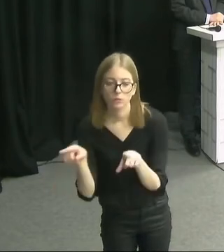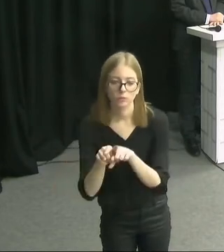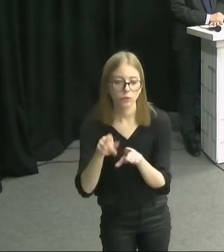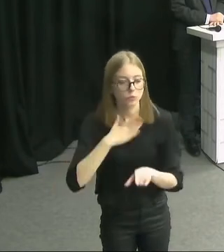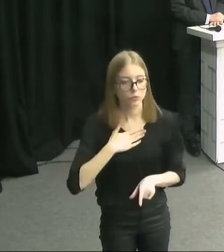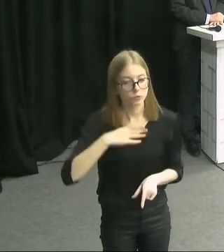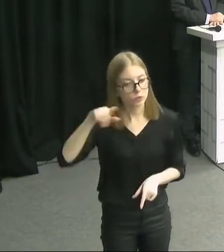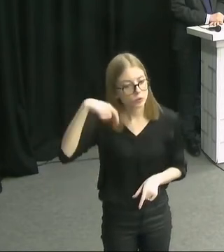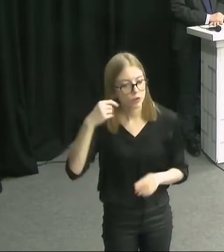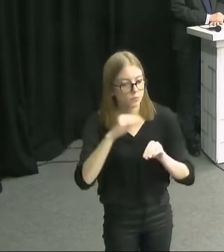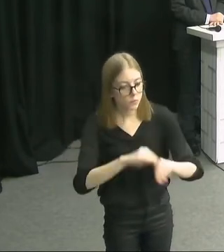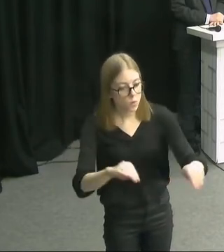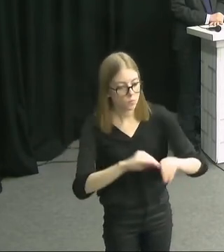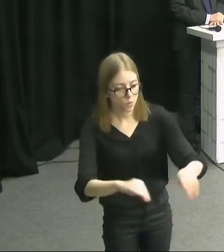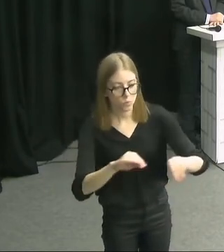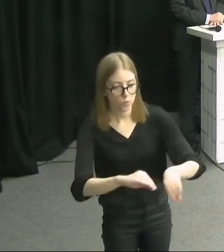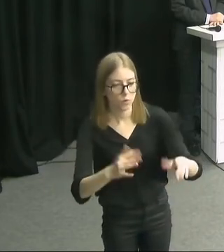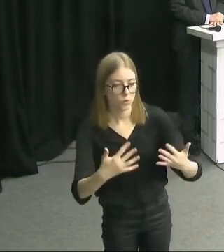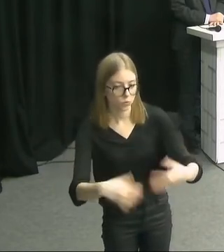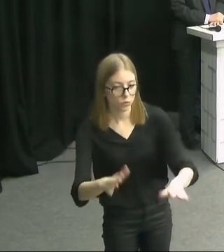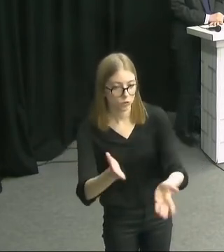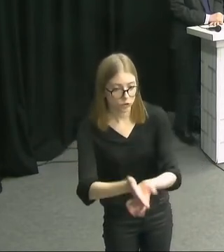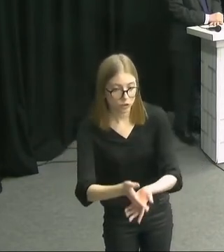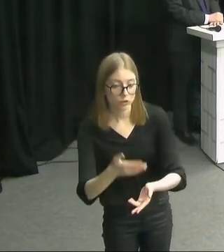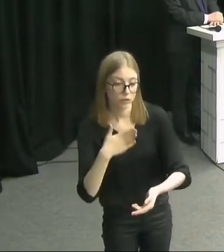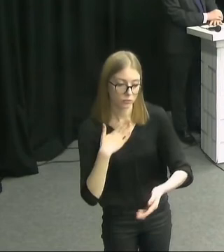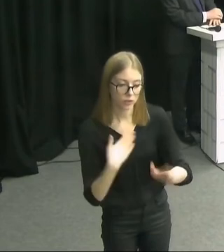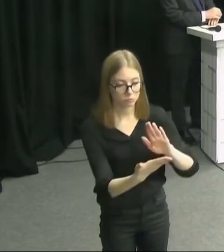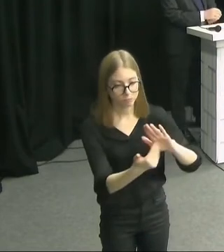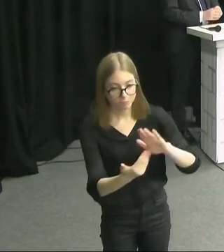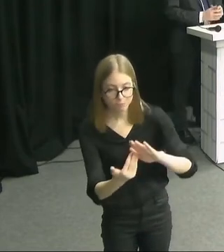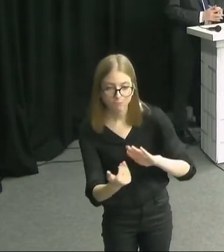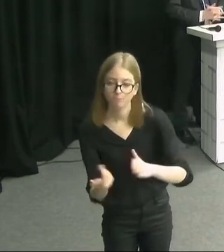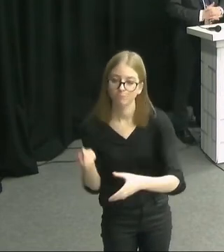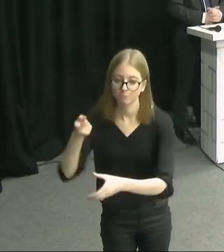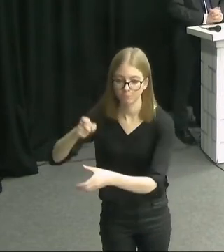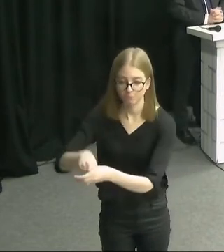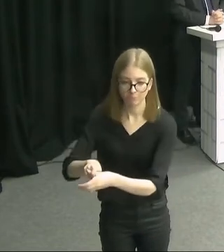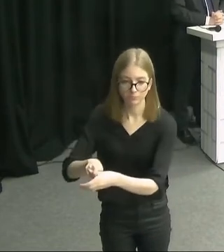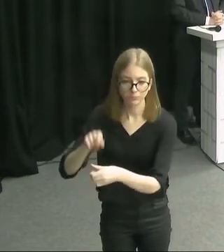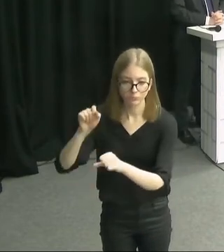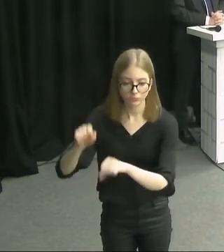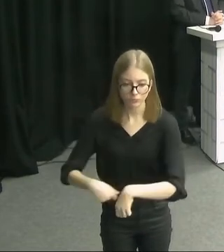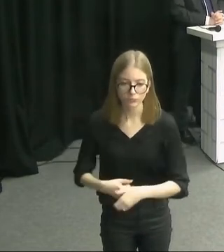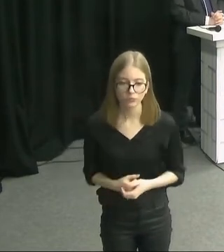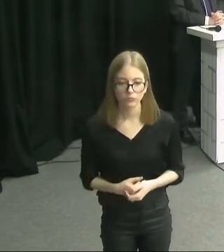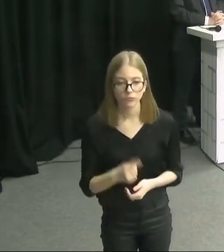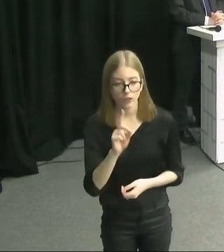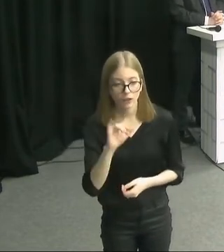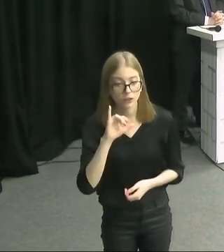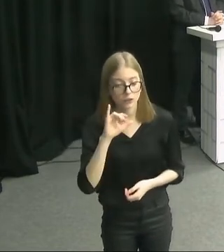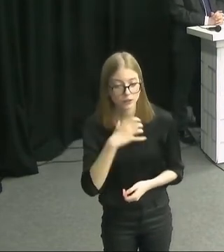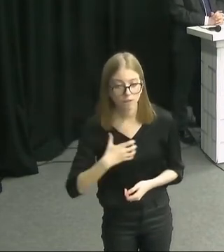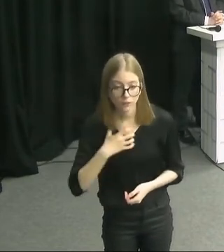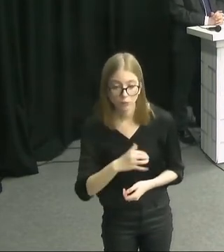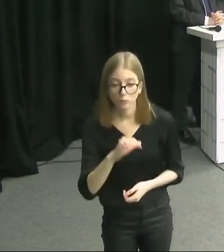important area is quality of studies. only the alumni that know that they've received